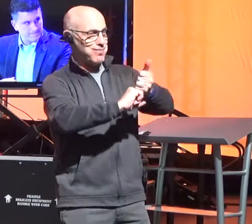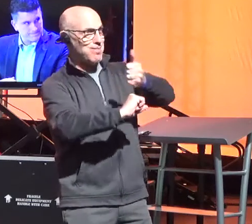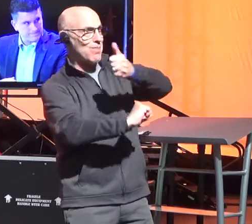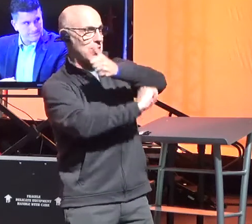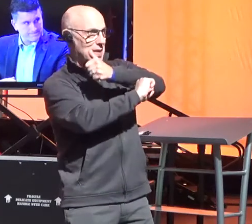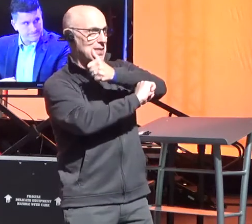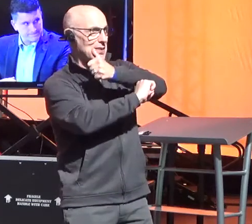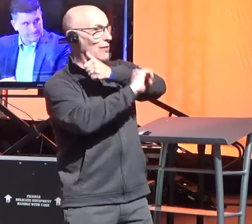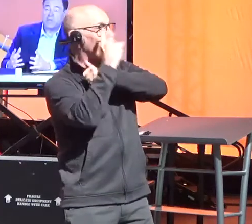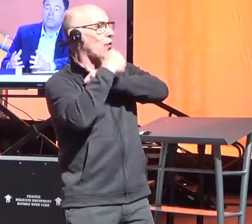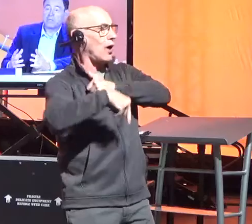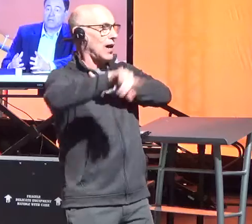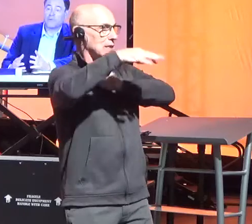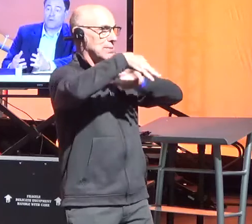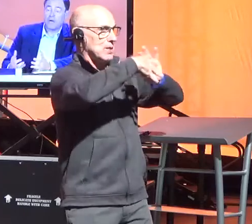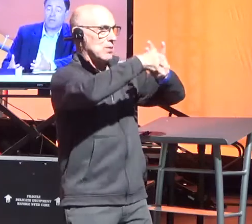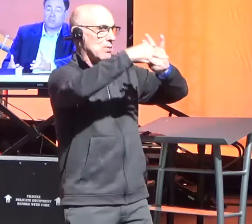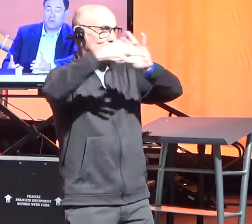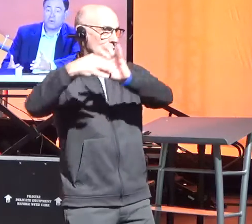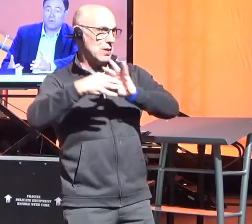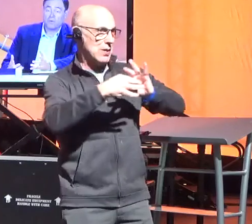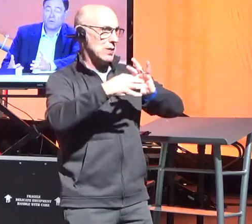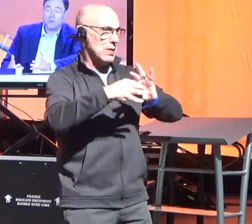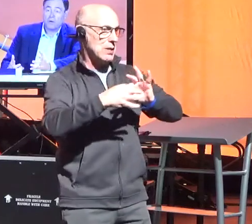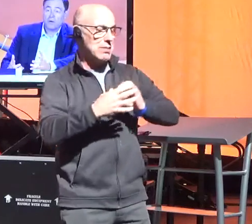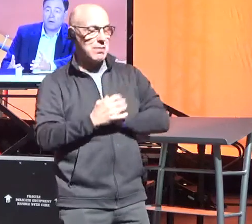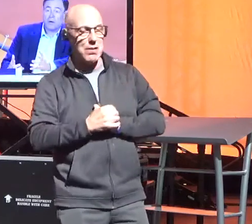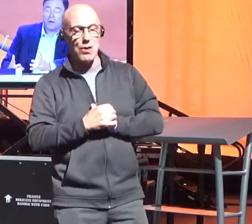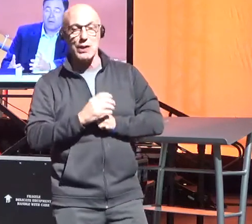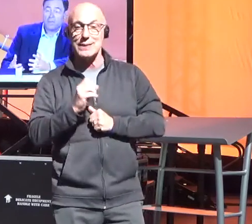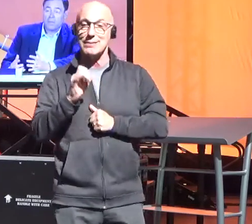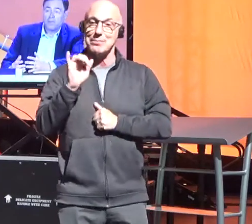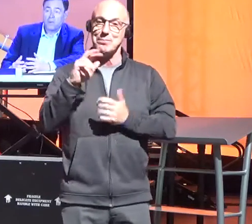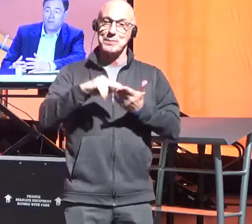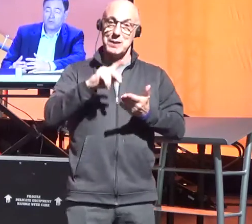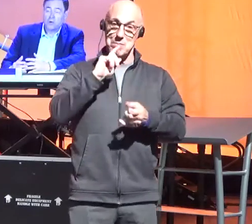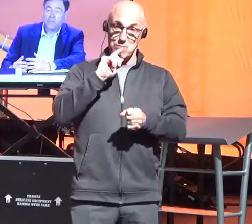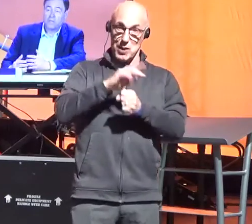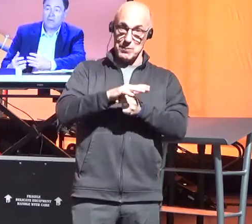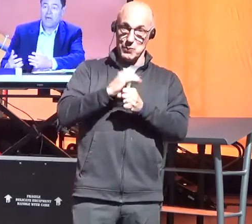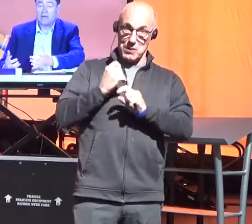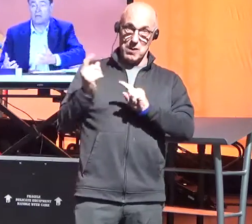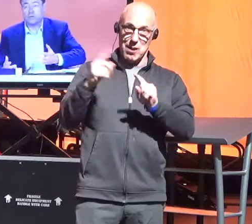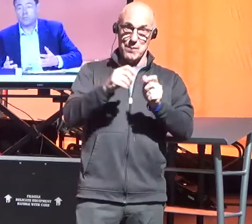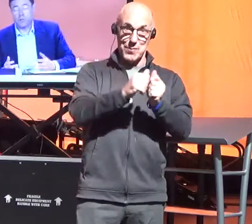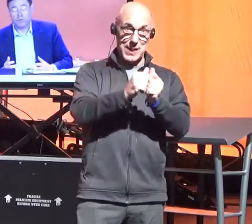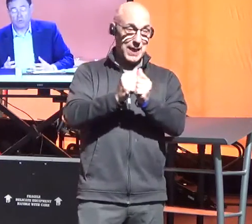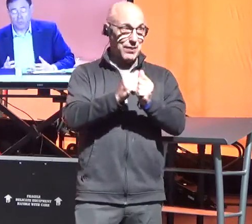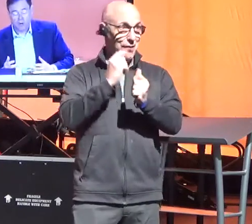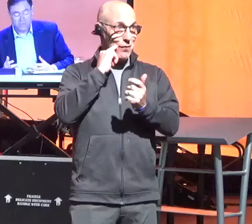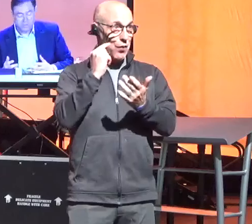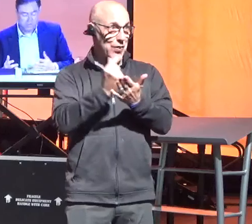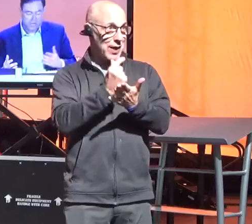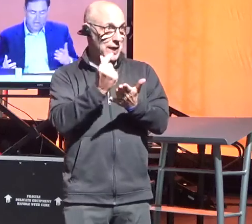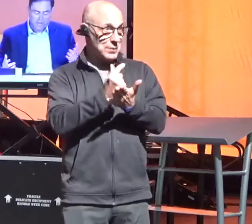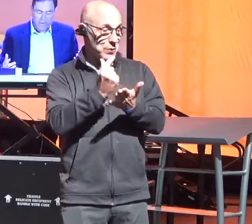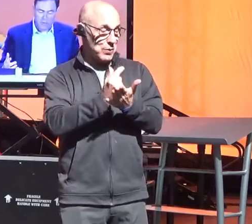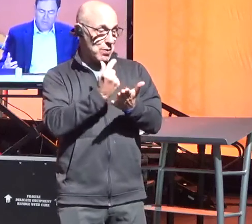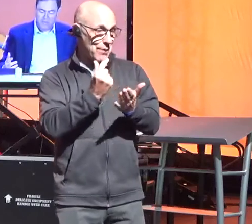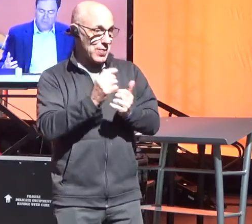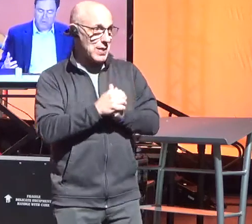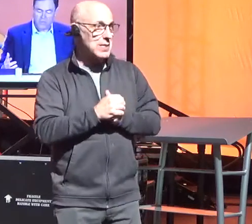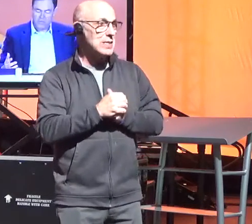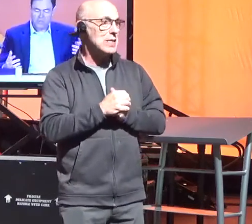So the promise of being together for the gospel, if we translate that into biblical promises, that